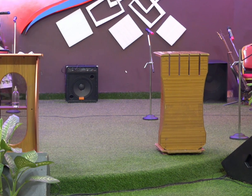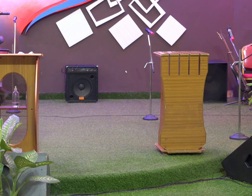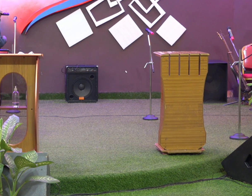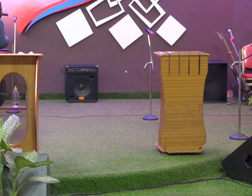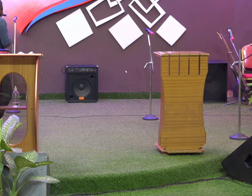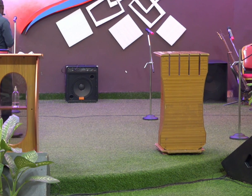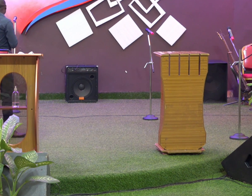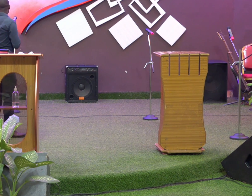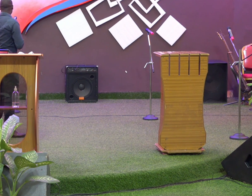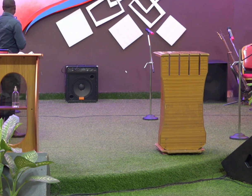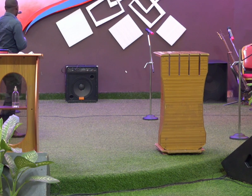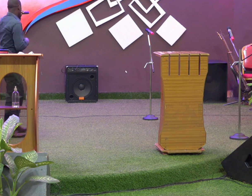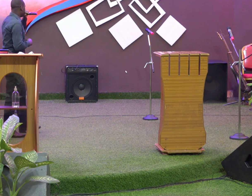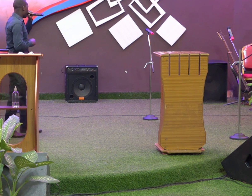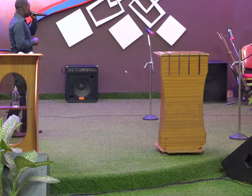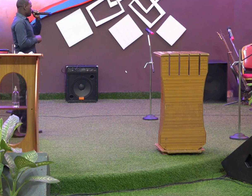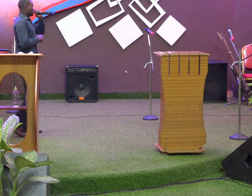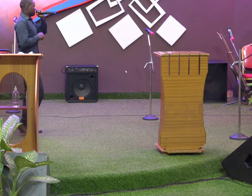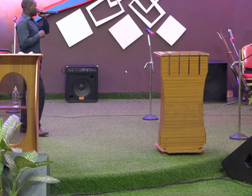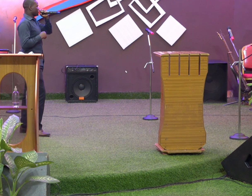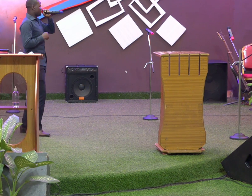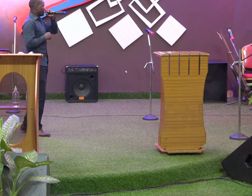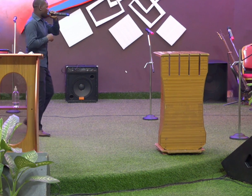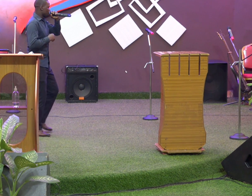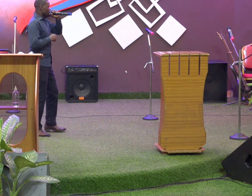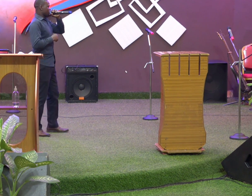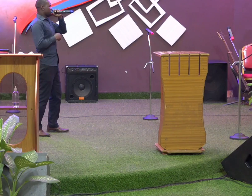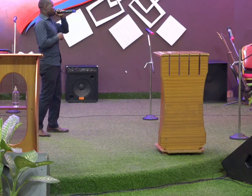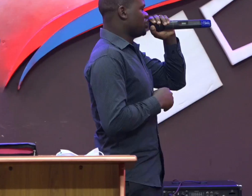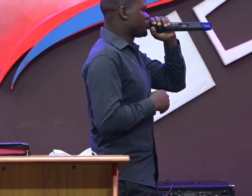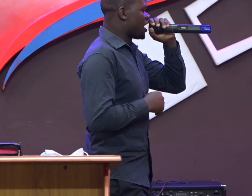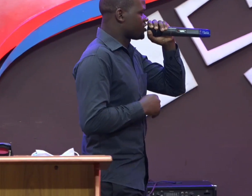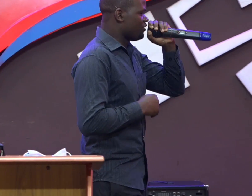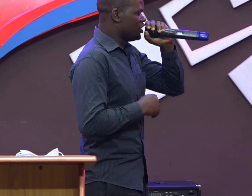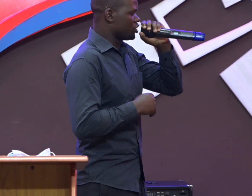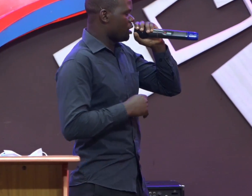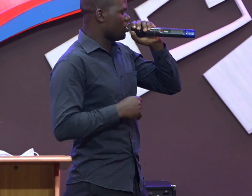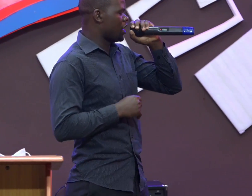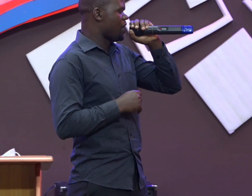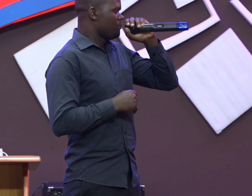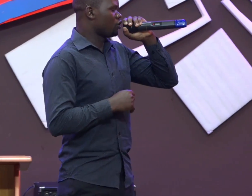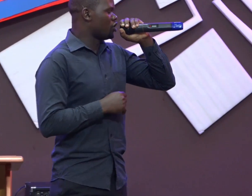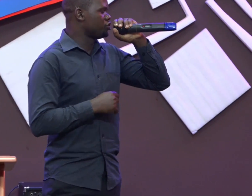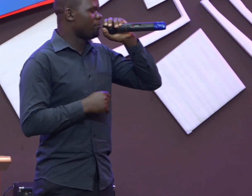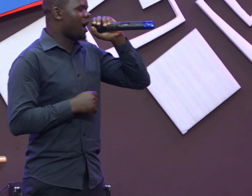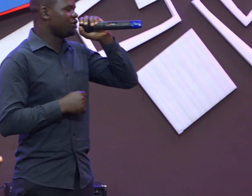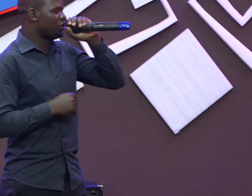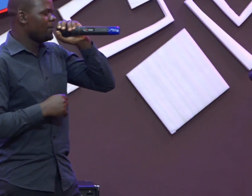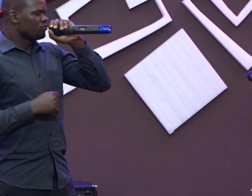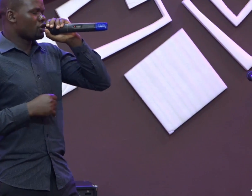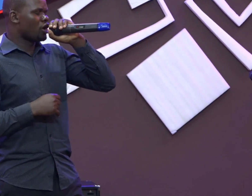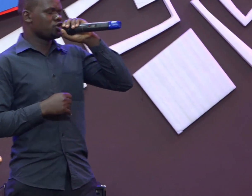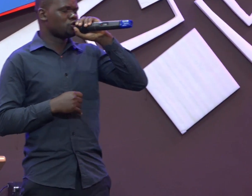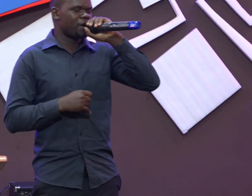give you all the glory. We give you all the honor. We give you all the praise. We give you all the thanks, Heavenly King of Glory. Because you're